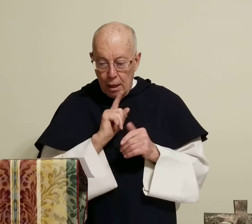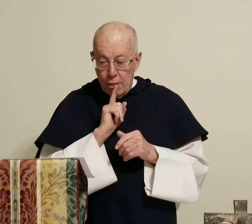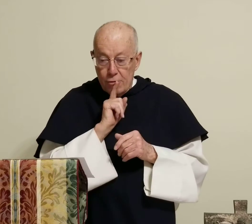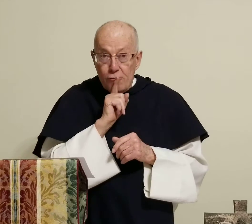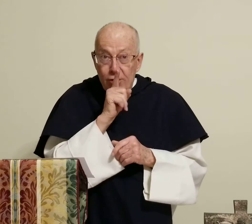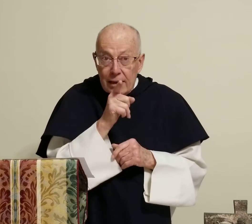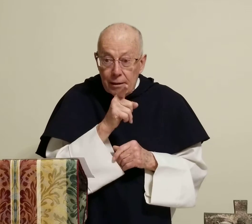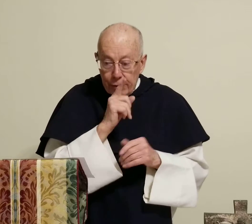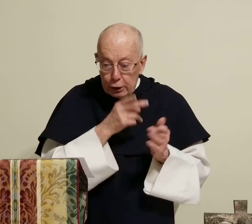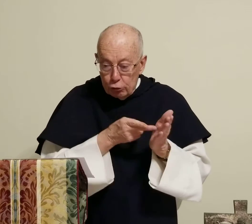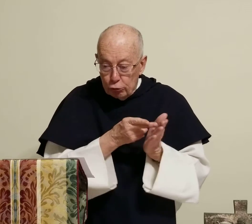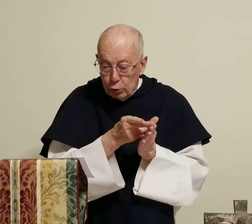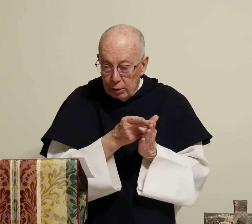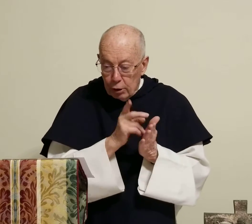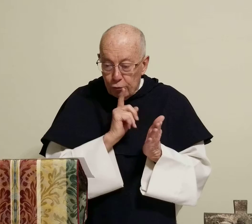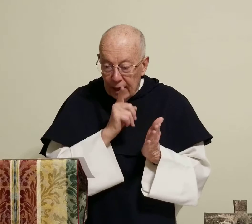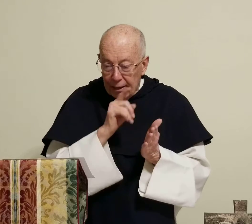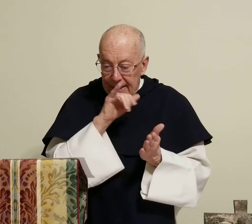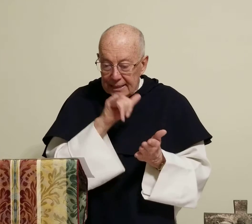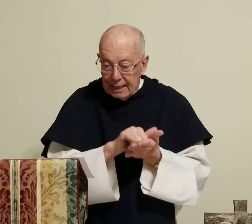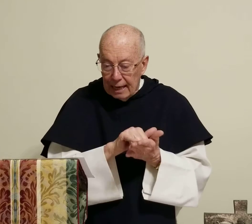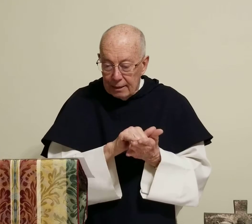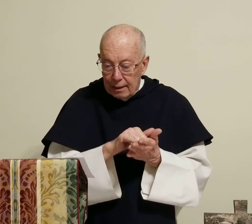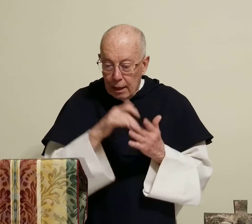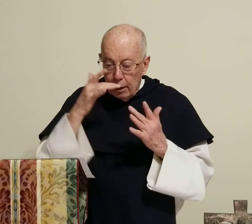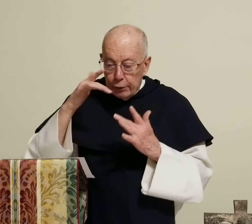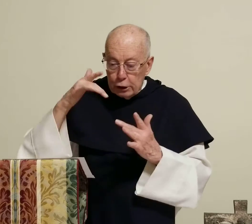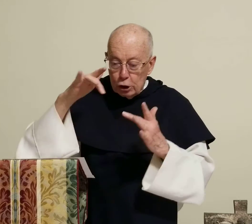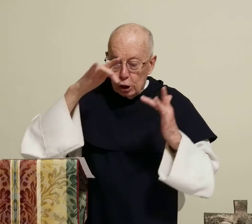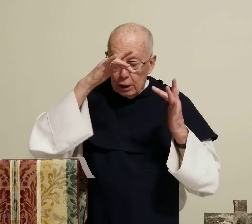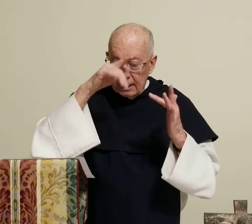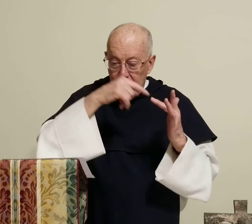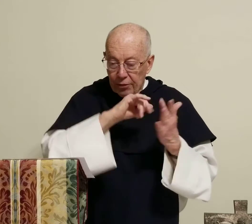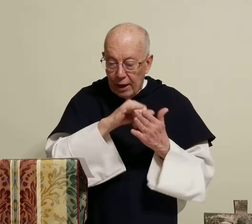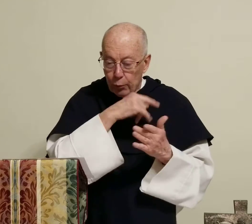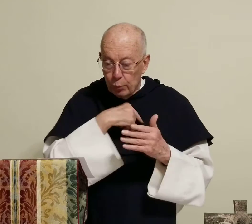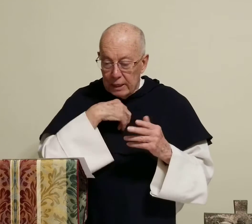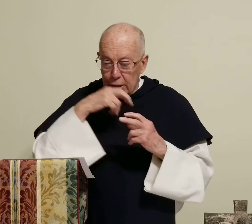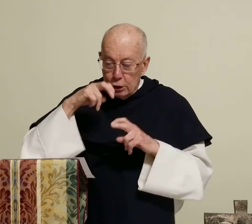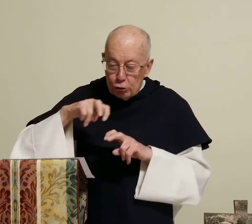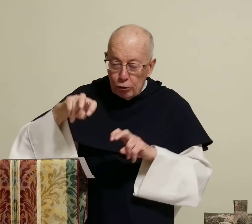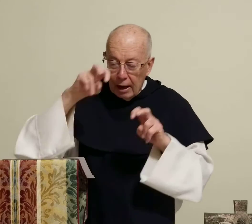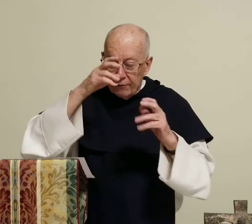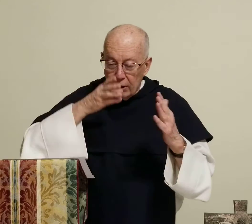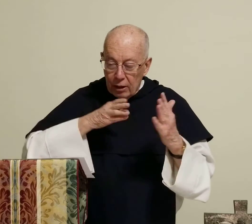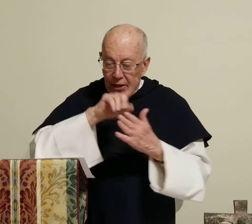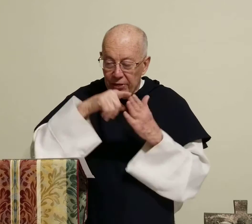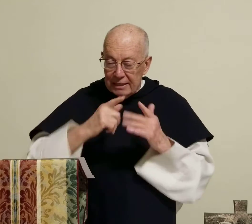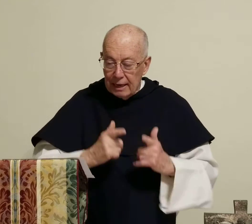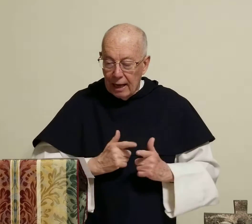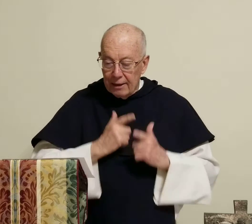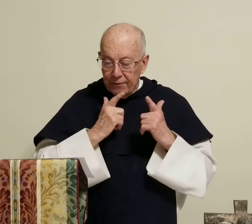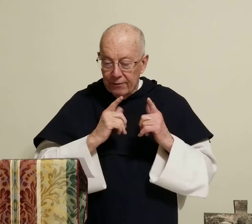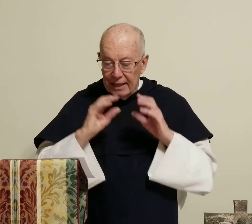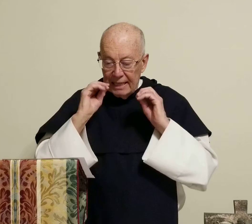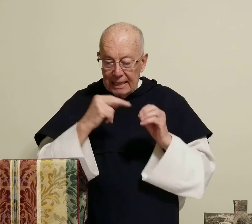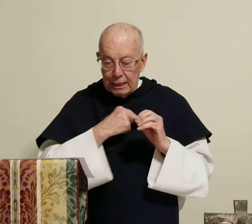to reveal the truth, the reality that the journey that we travel with the life